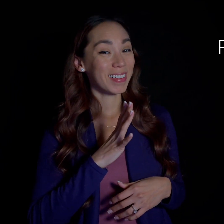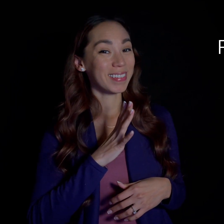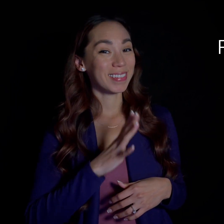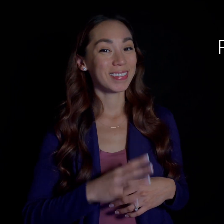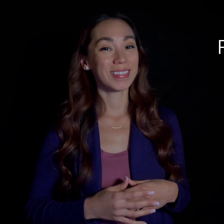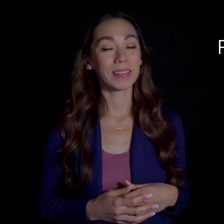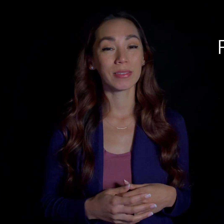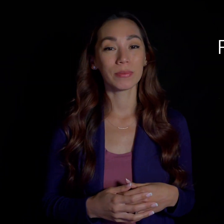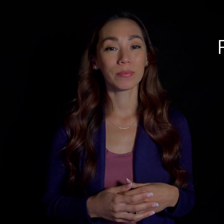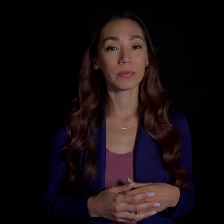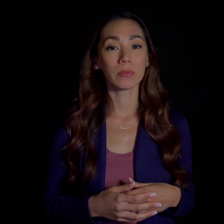Fine.